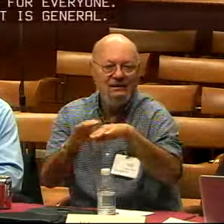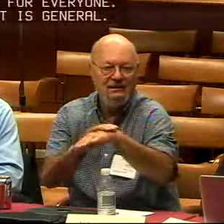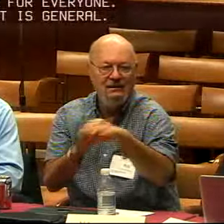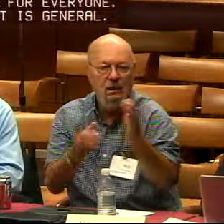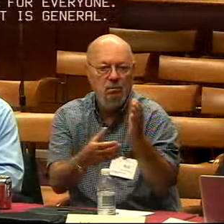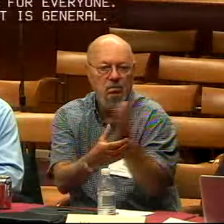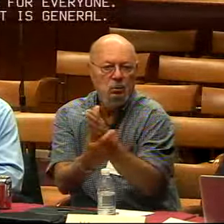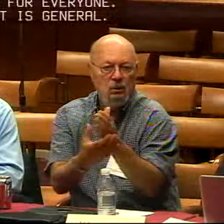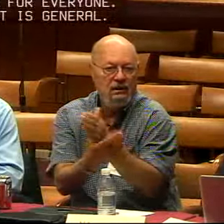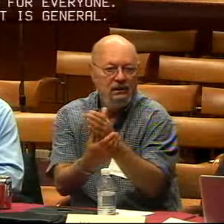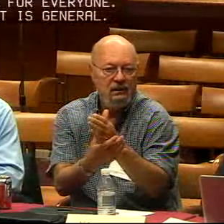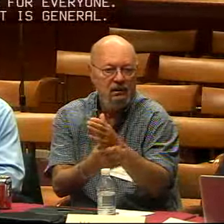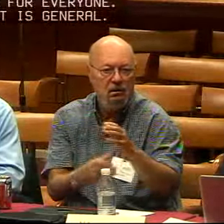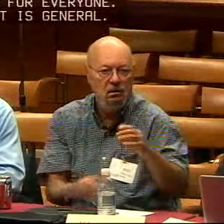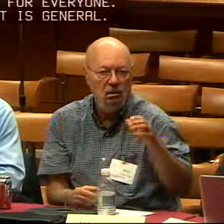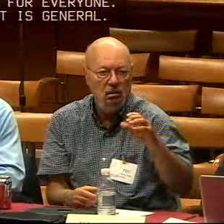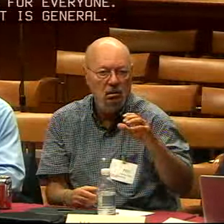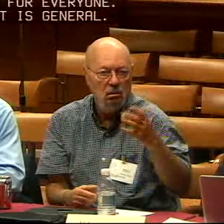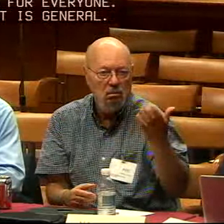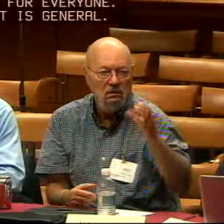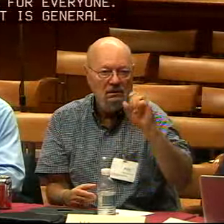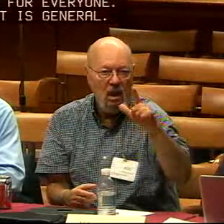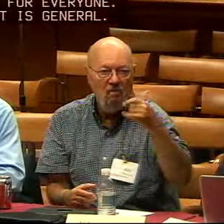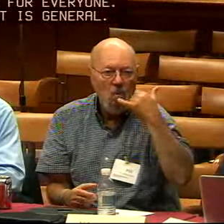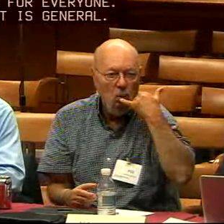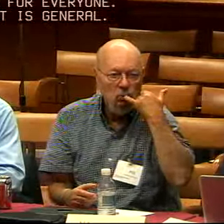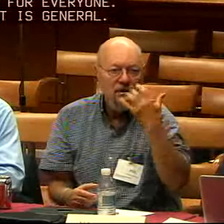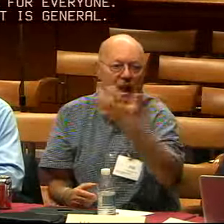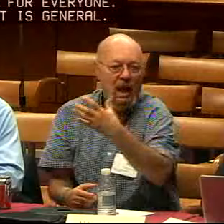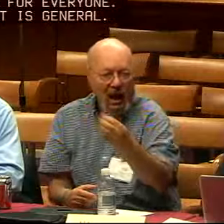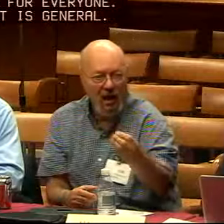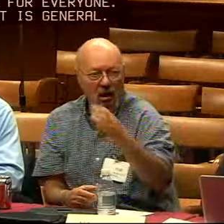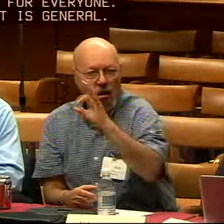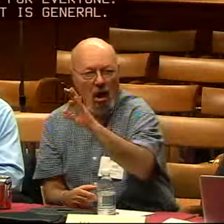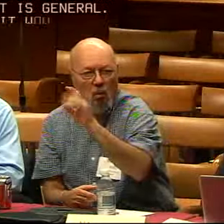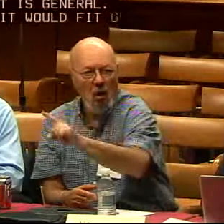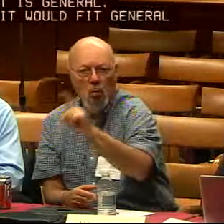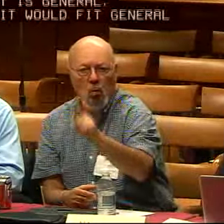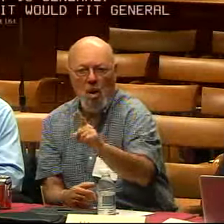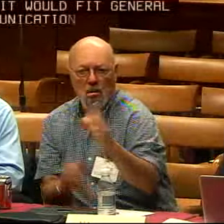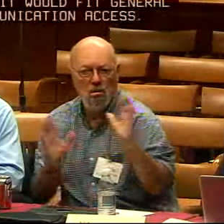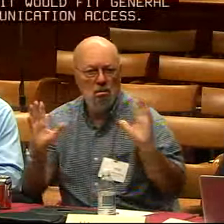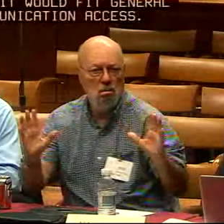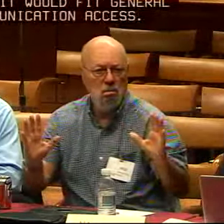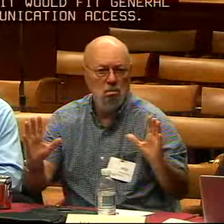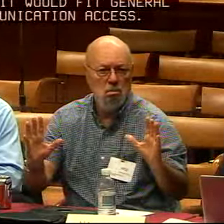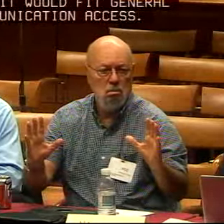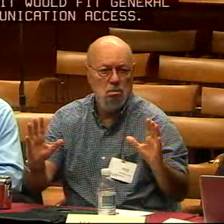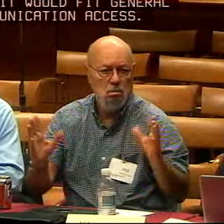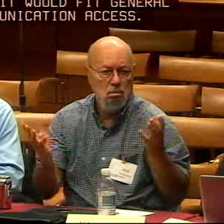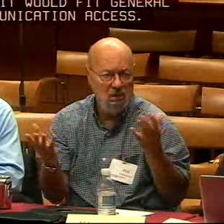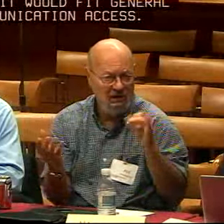fit general communication access. It would be communication access between cell phones and